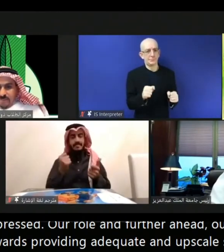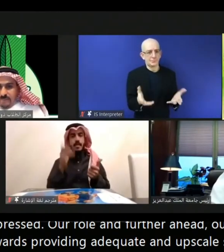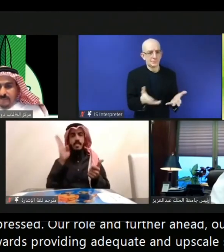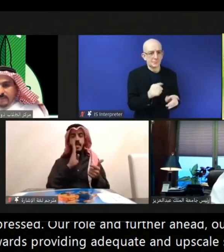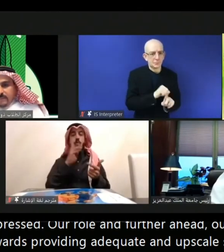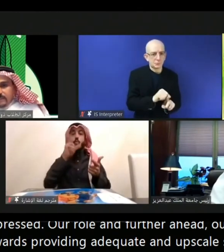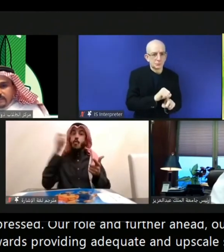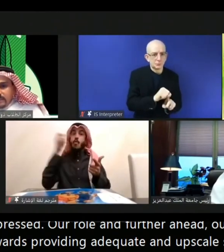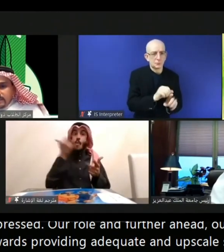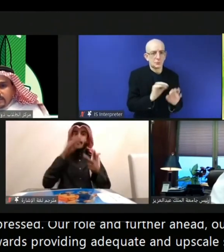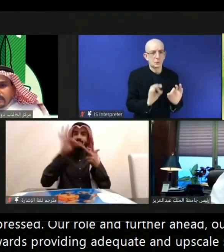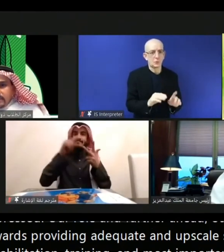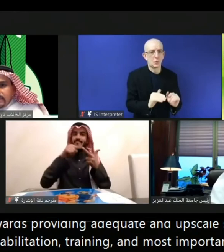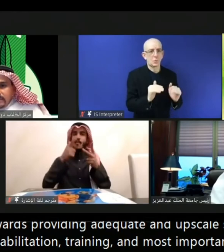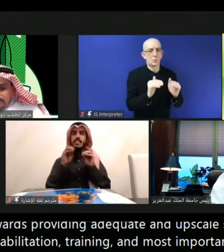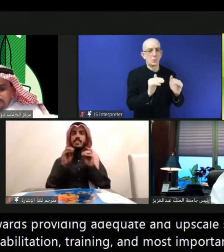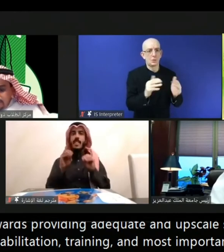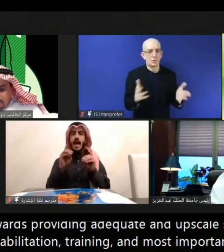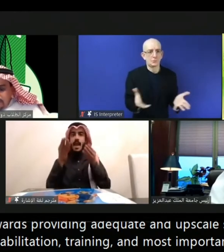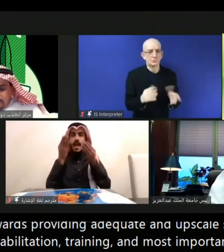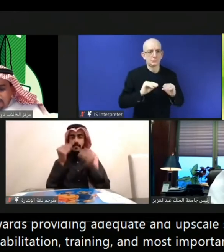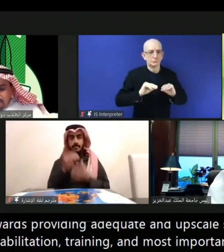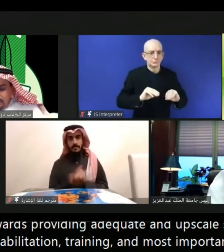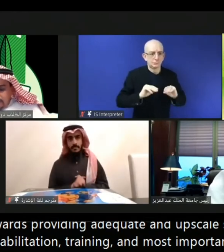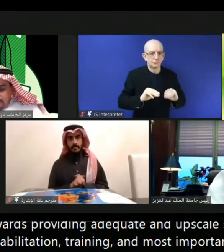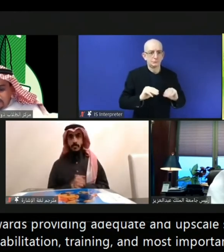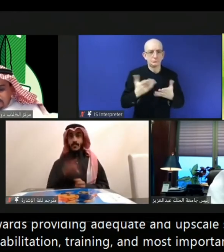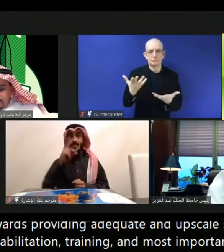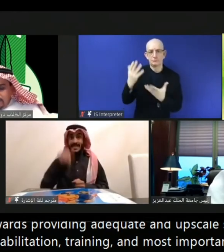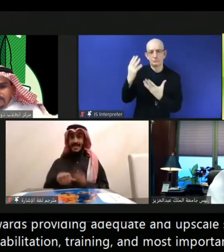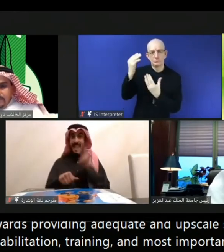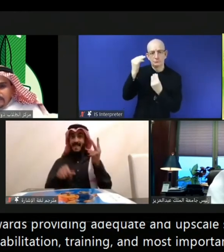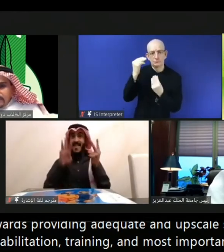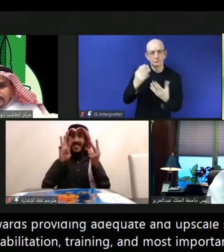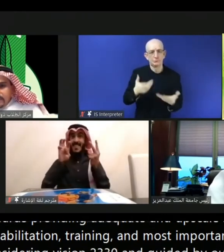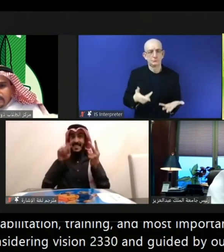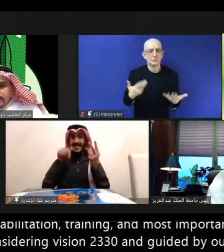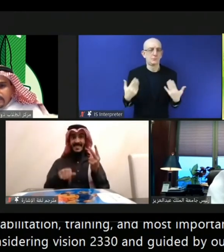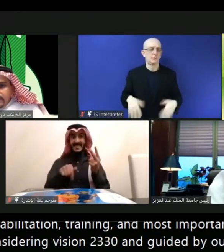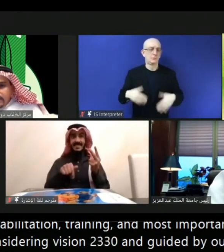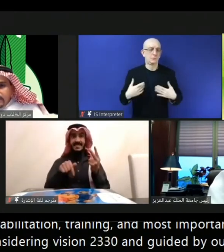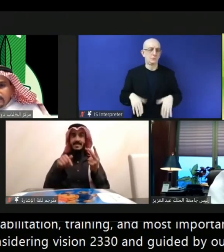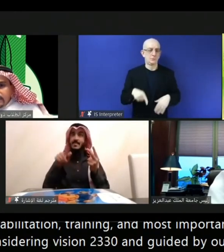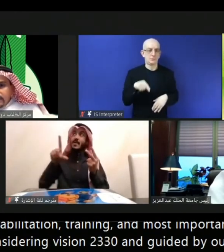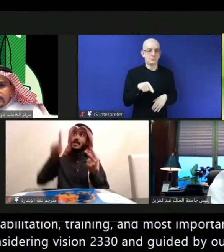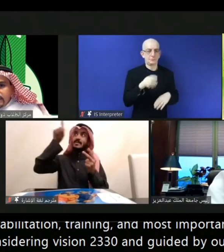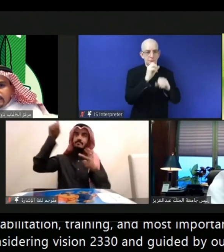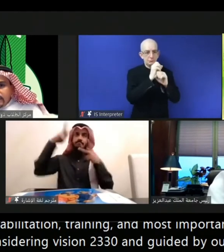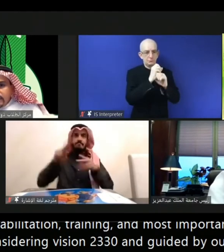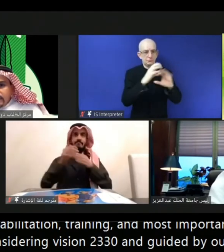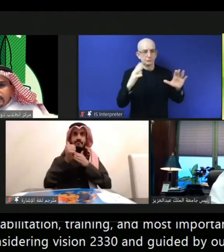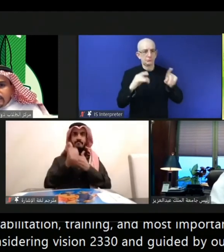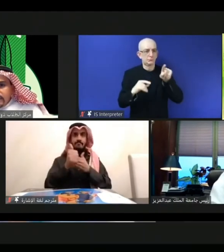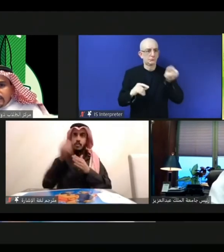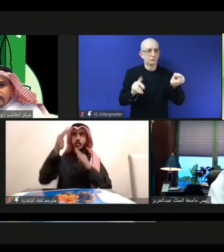education. Considering Vision 2030 and guided by our role in inspiring and nurturing the human